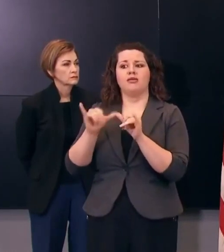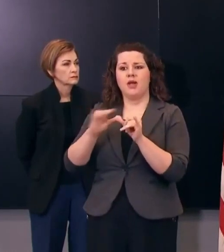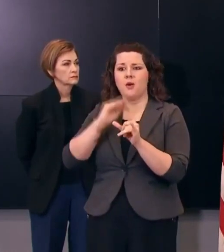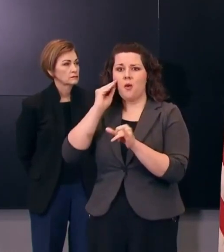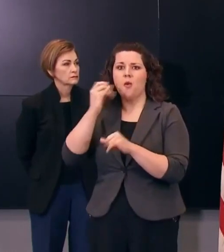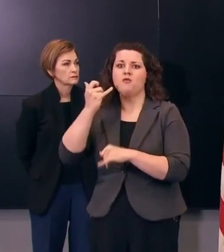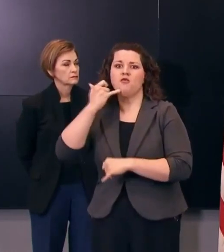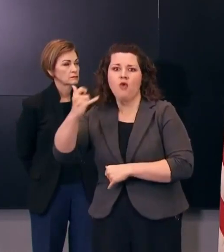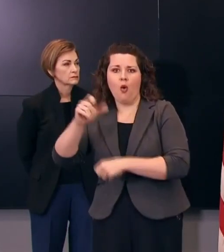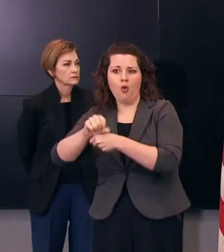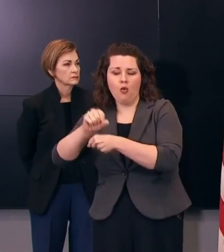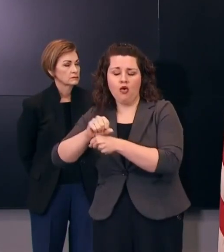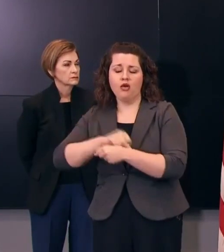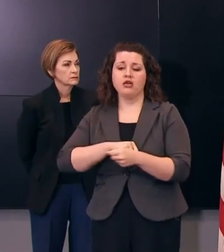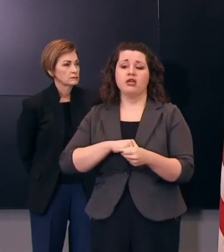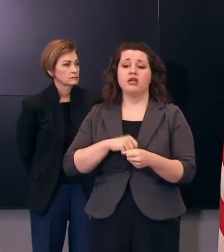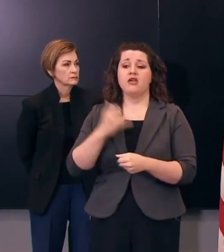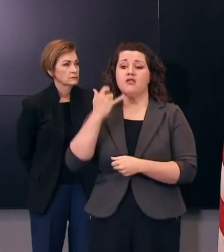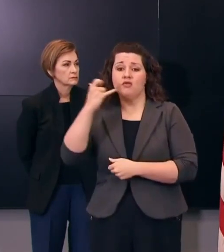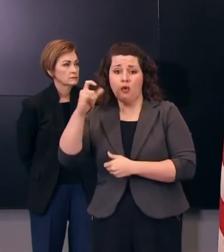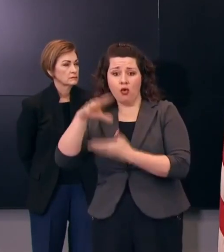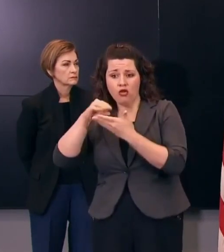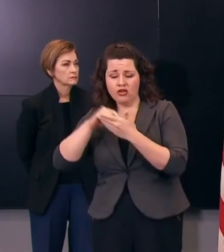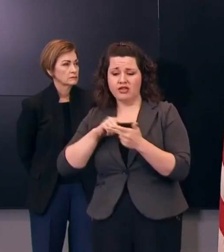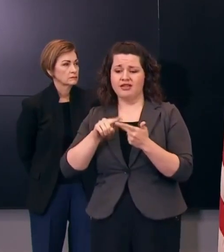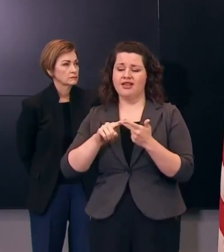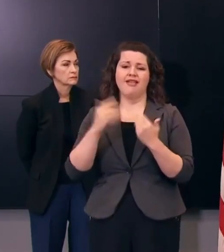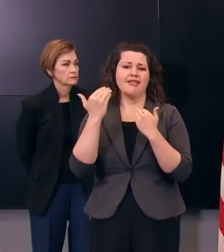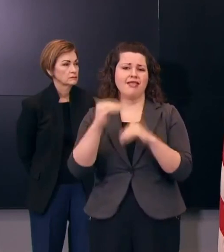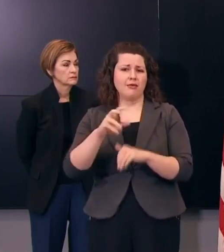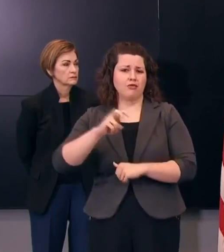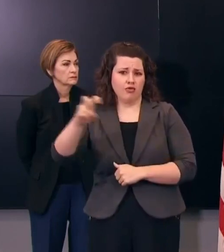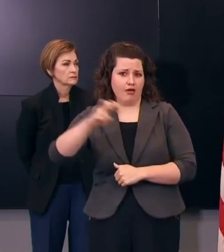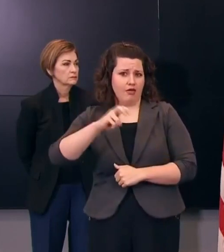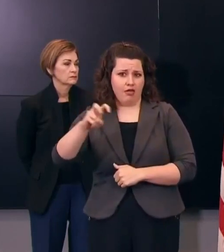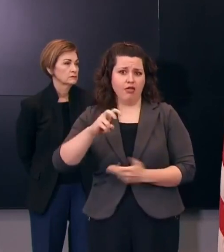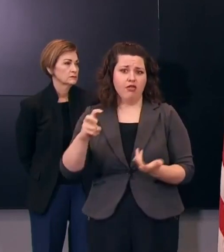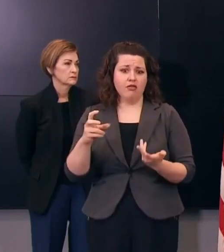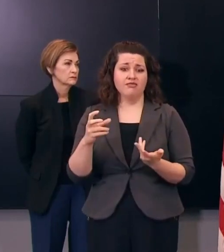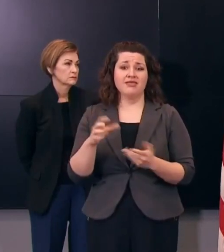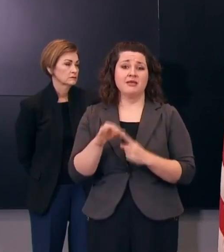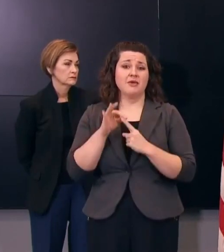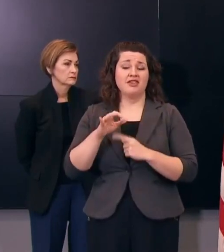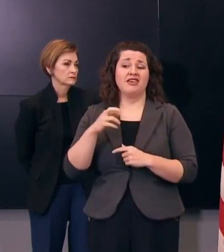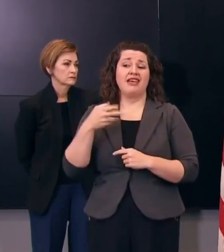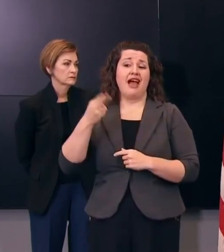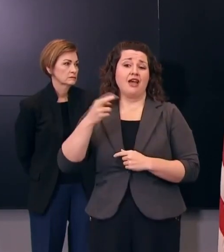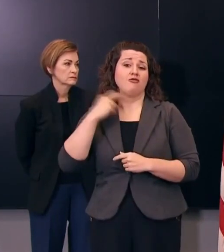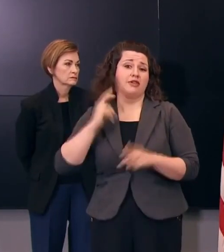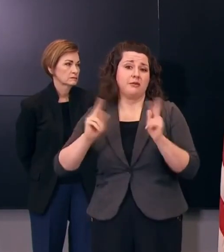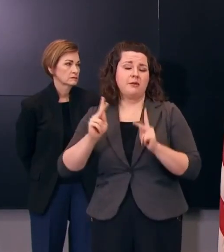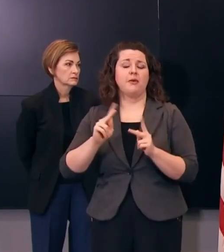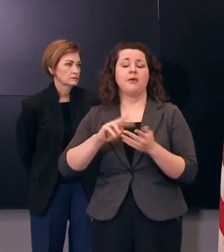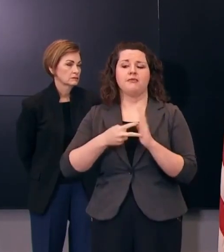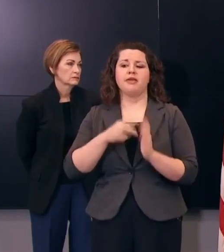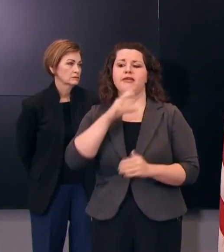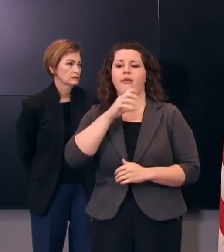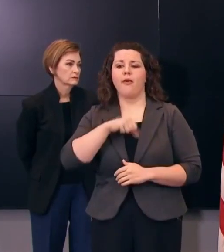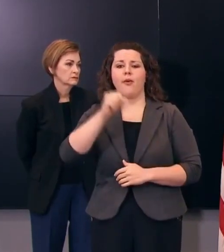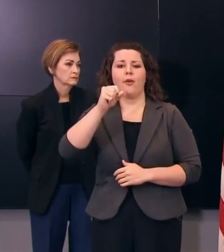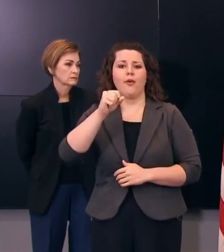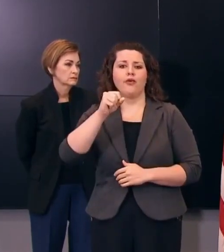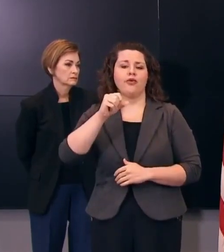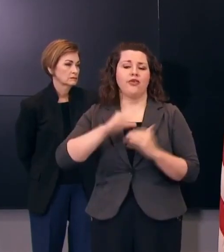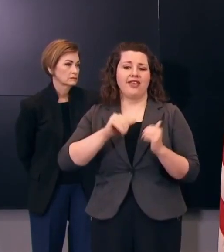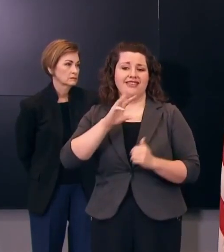telelearning, limiting unnecessary travel, especially among our high-risk groups, which include Iowans over 60 and